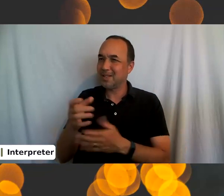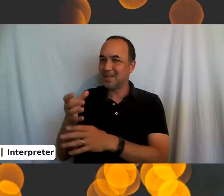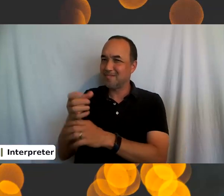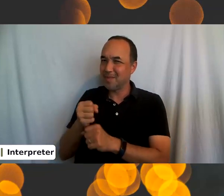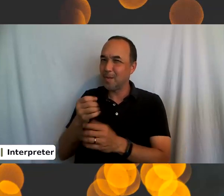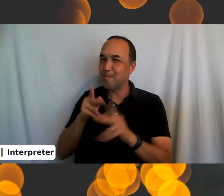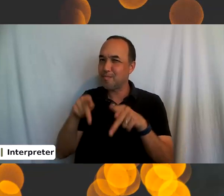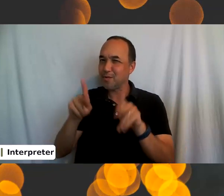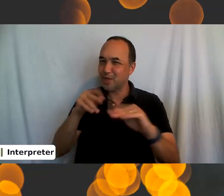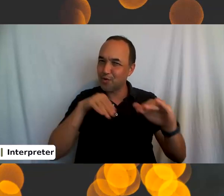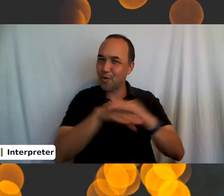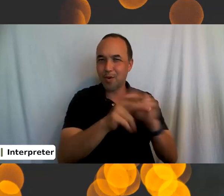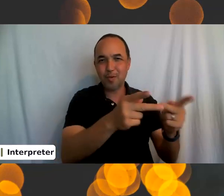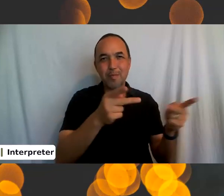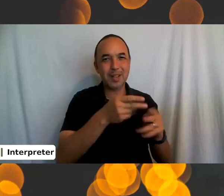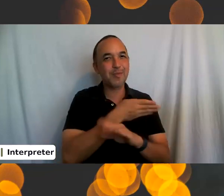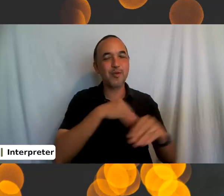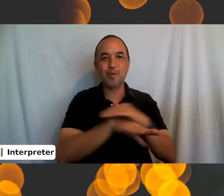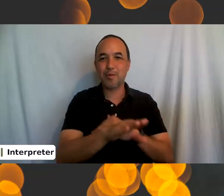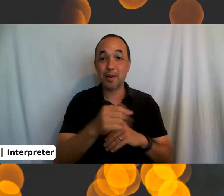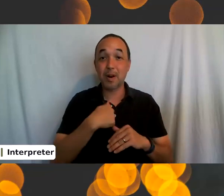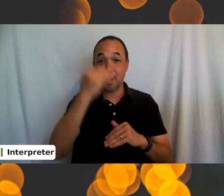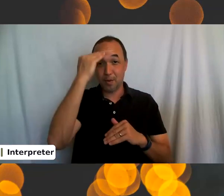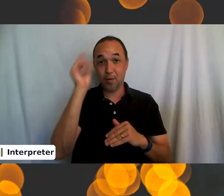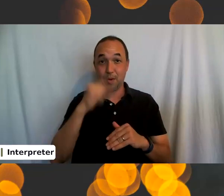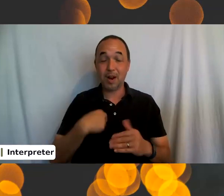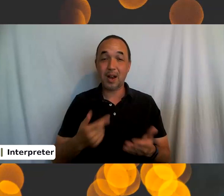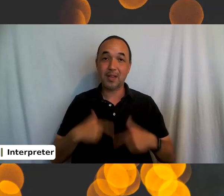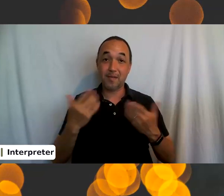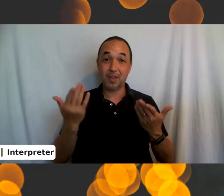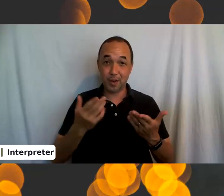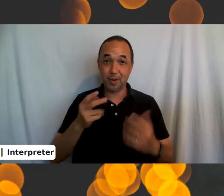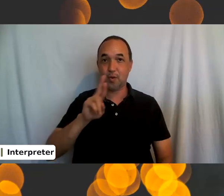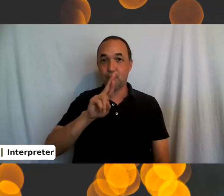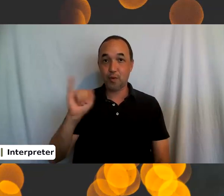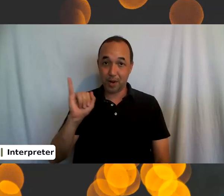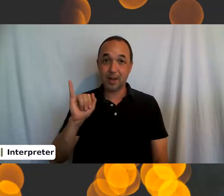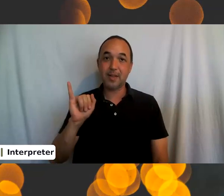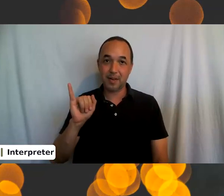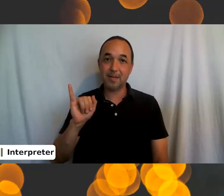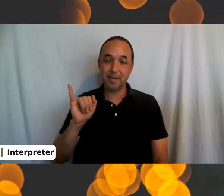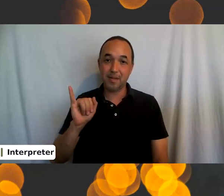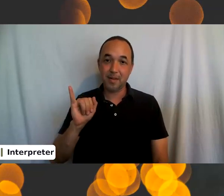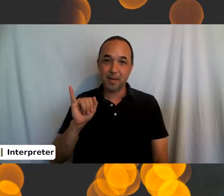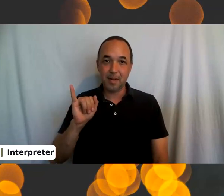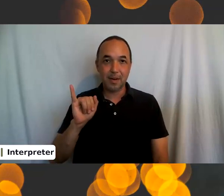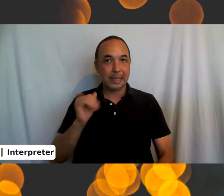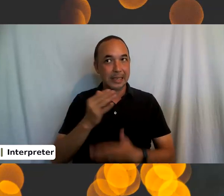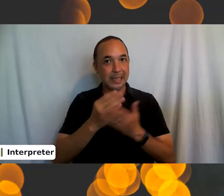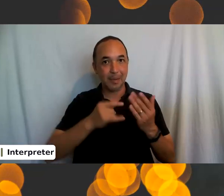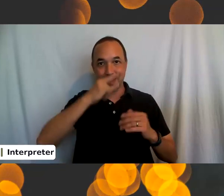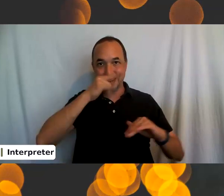to investigate any place. I know where I live here in Newport, Rhode Island, recently some kids went into a